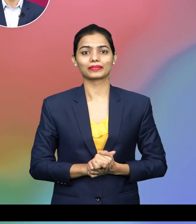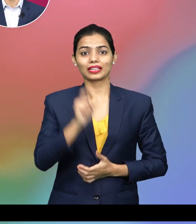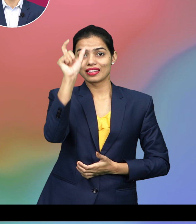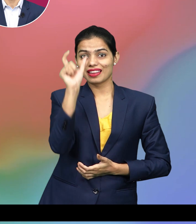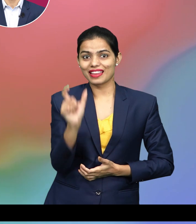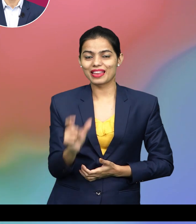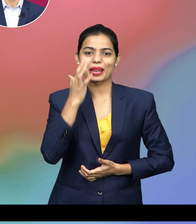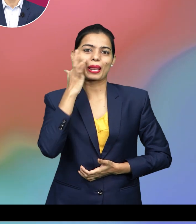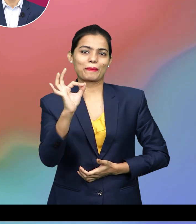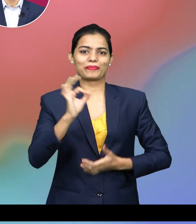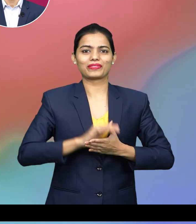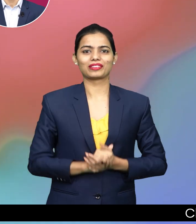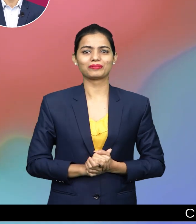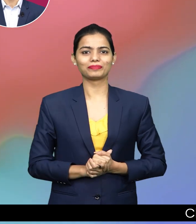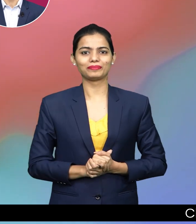keywords,